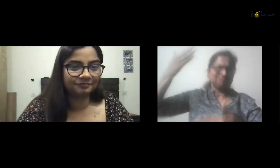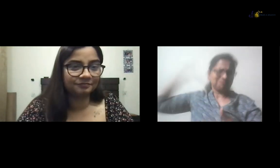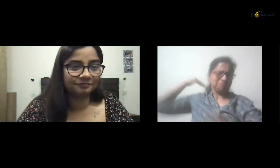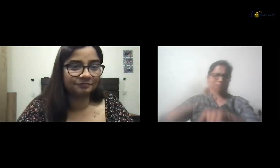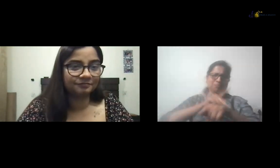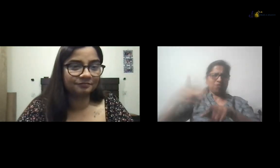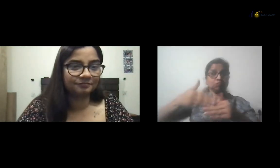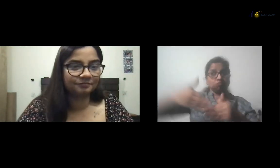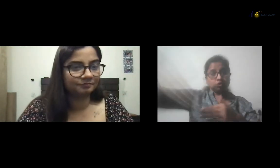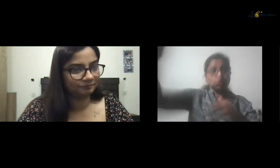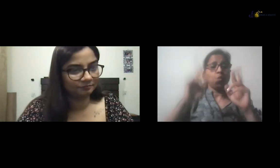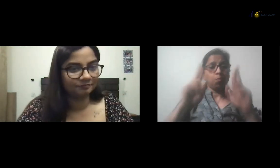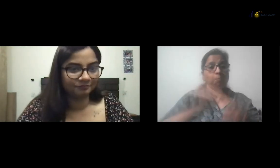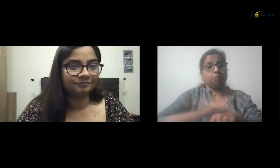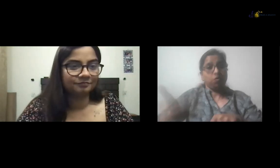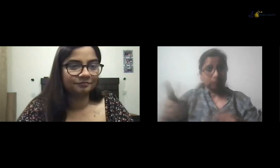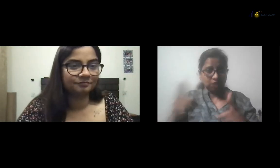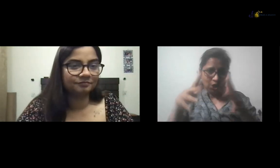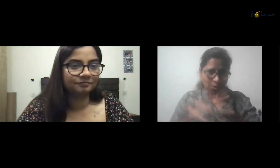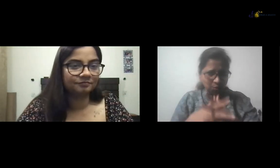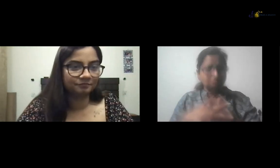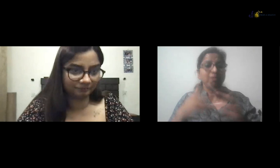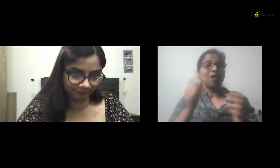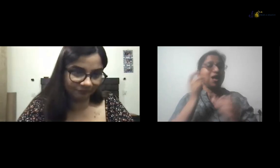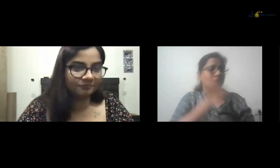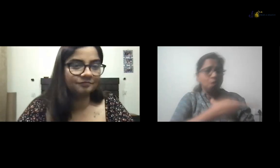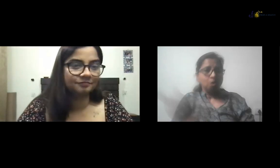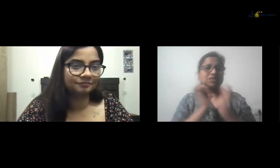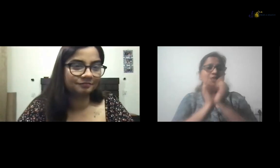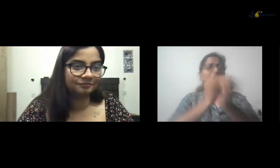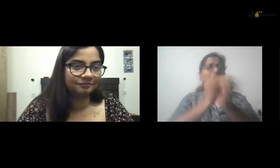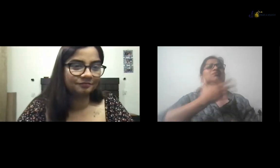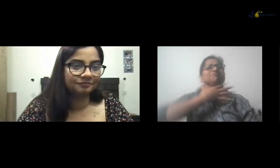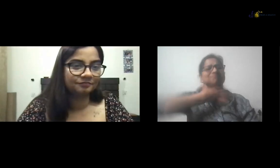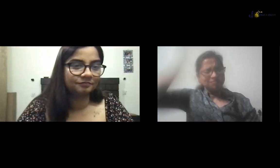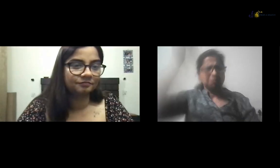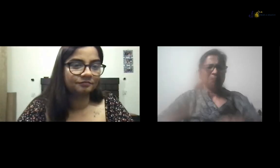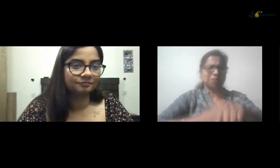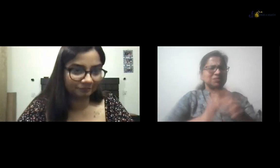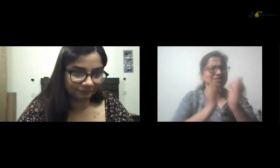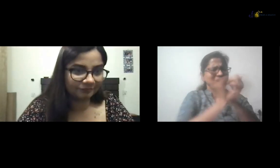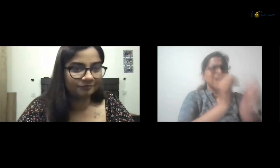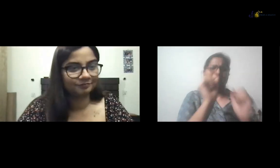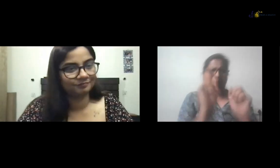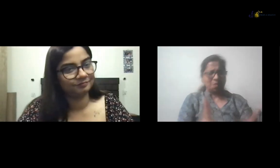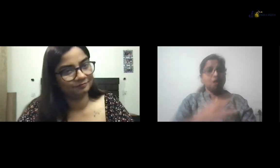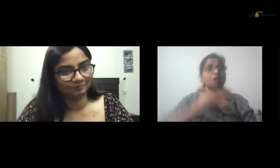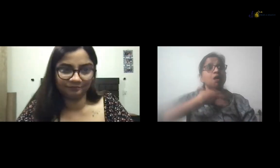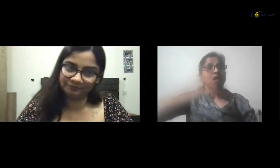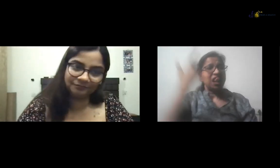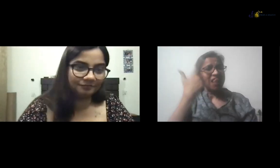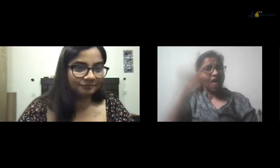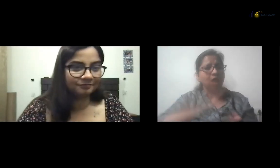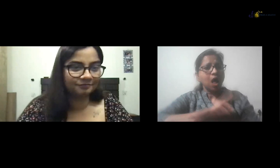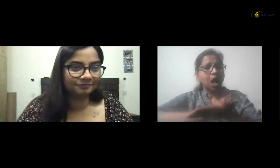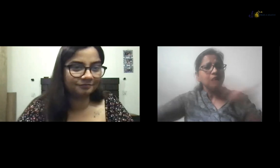were supposed to be hanged, but that take a long time in that court case. But that law takes a lot more